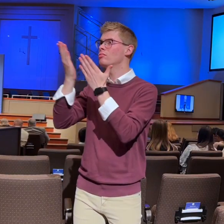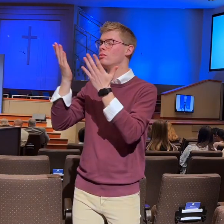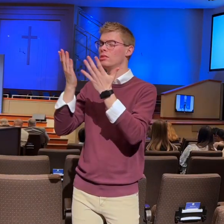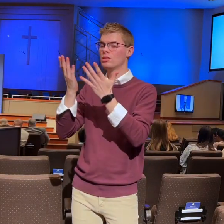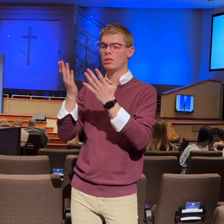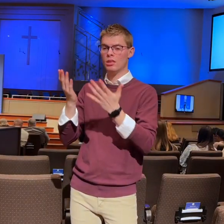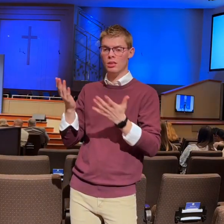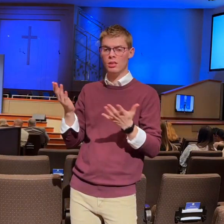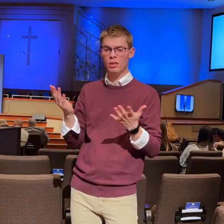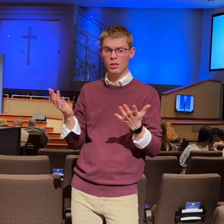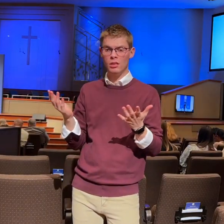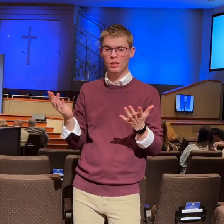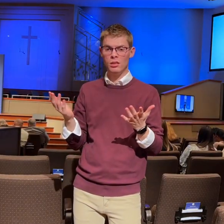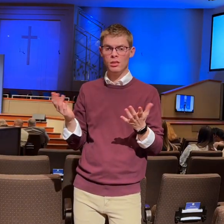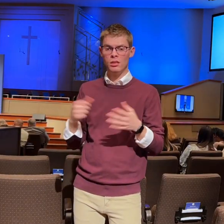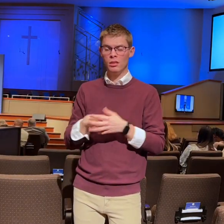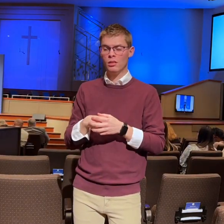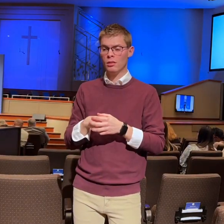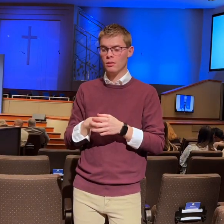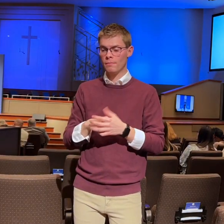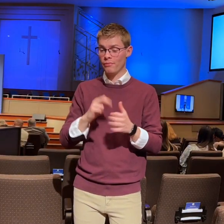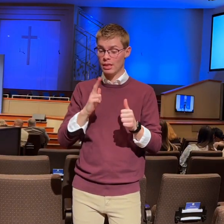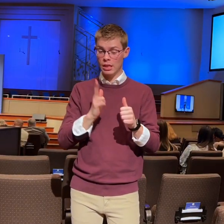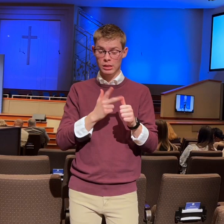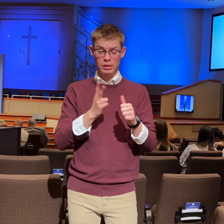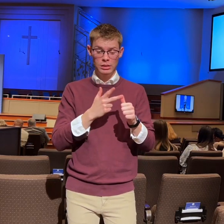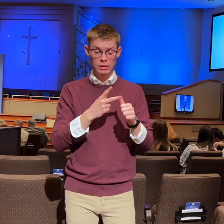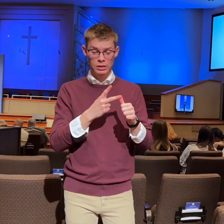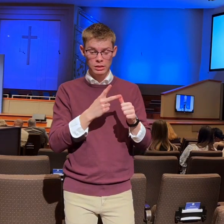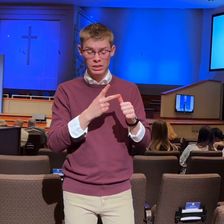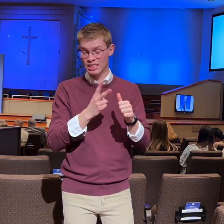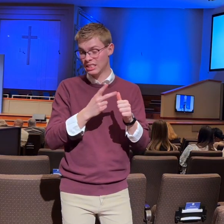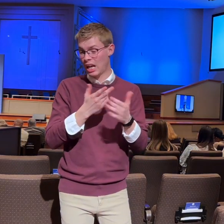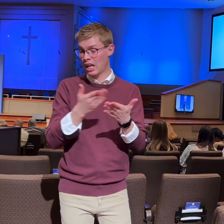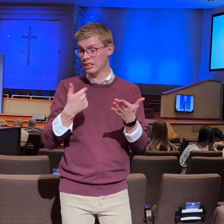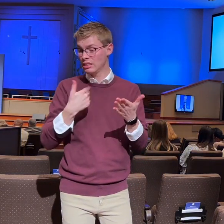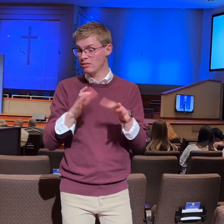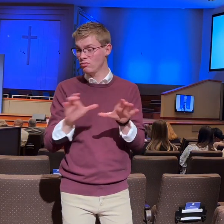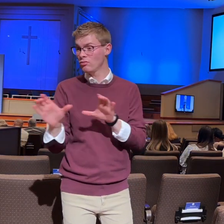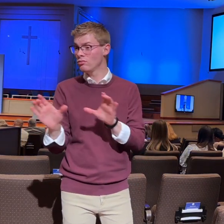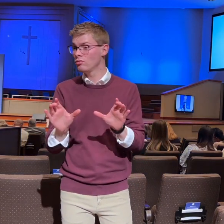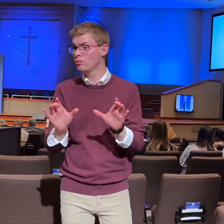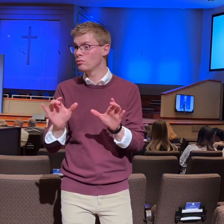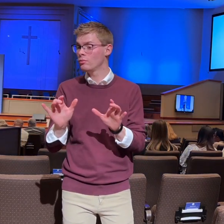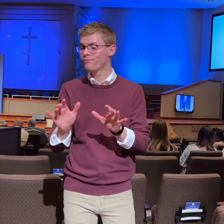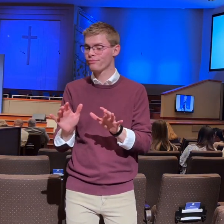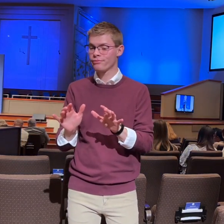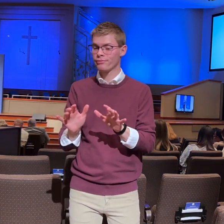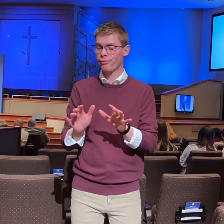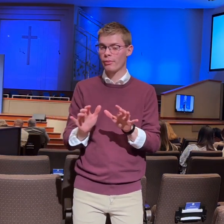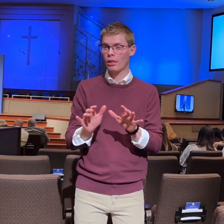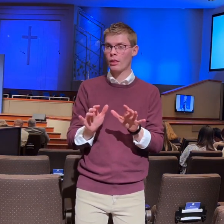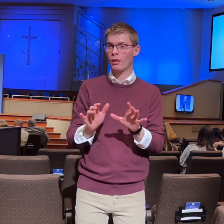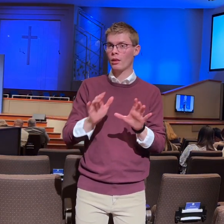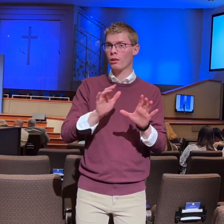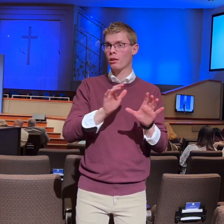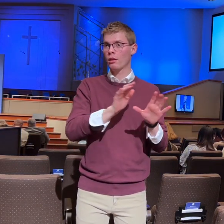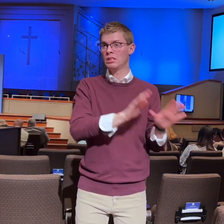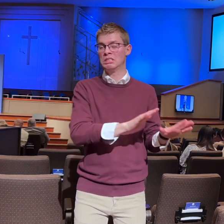Remember the truth. And then the second thing you can do, and we can do as a church, is remove from false doctrine.